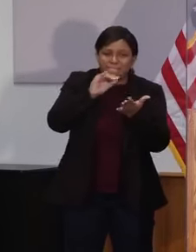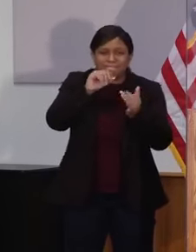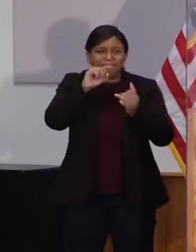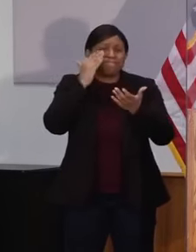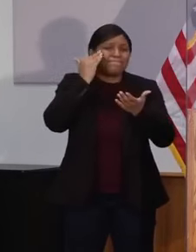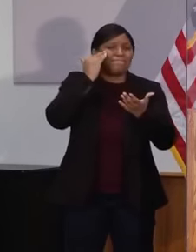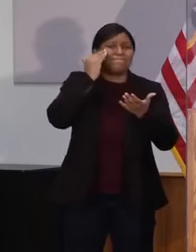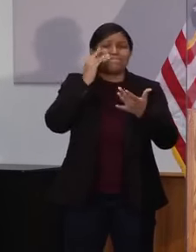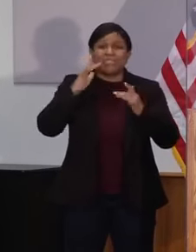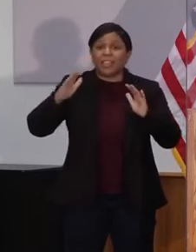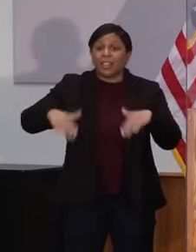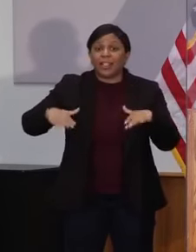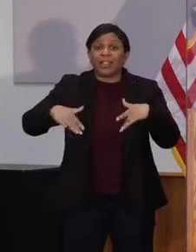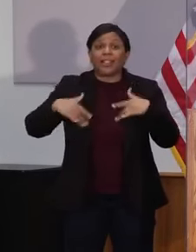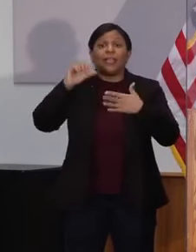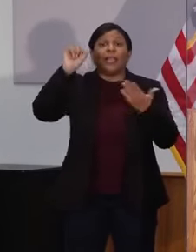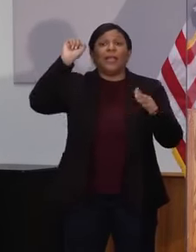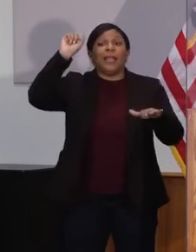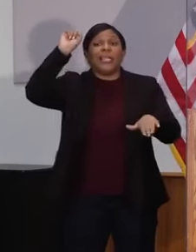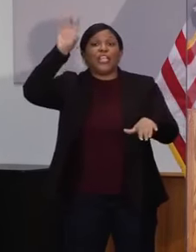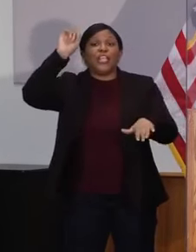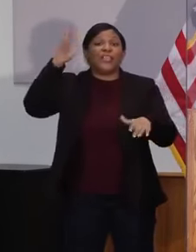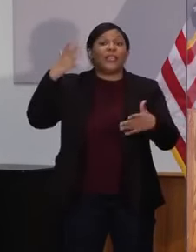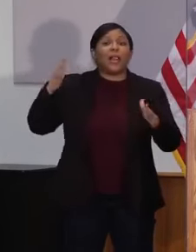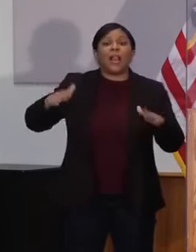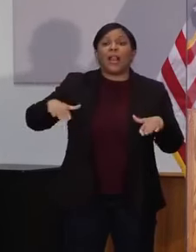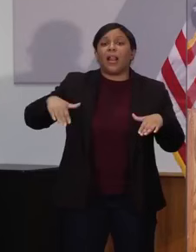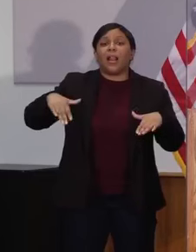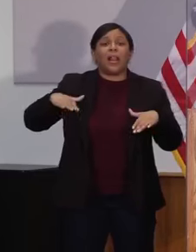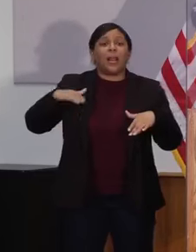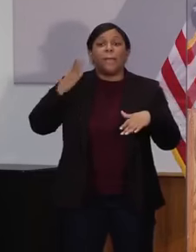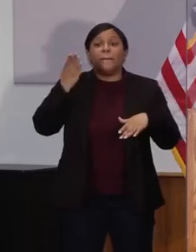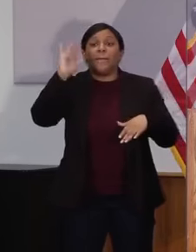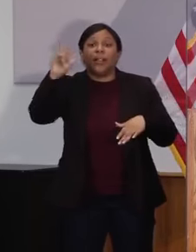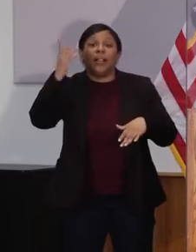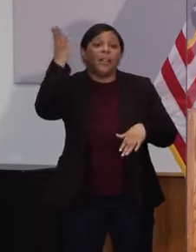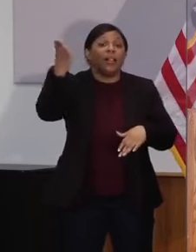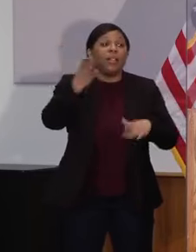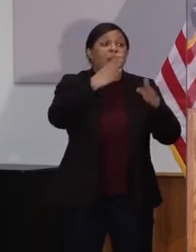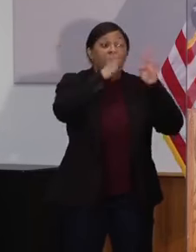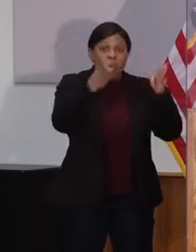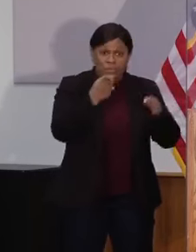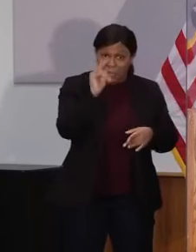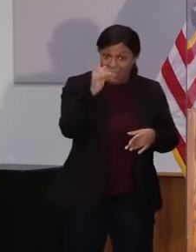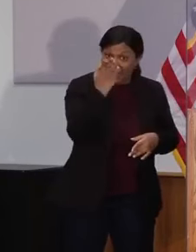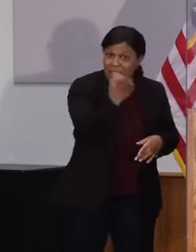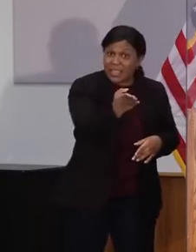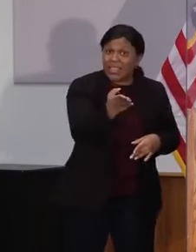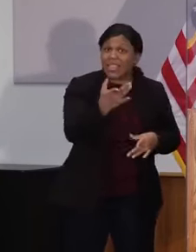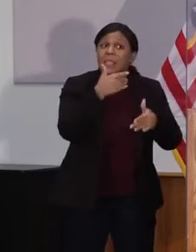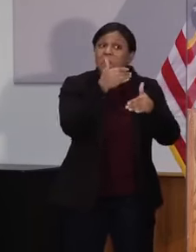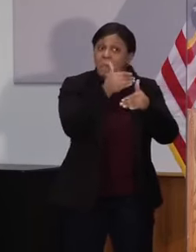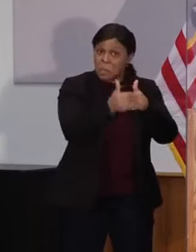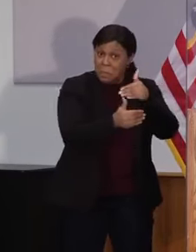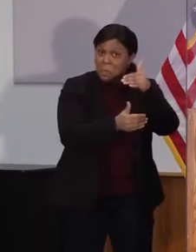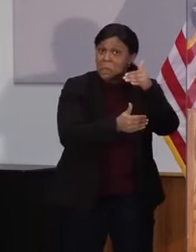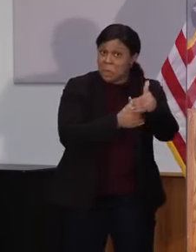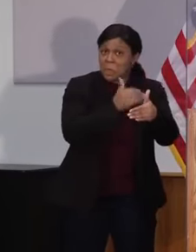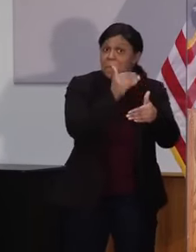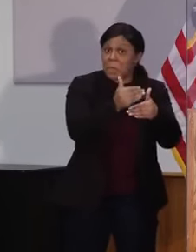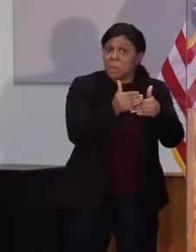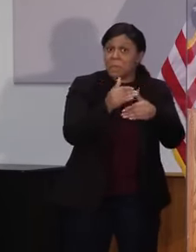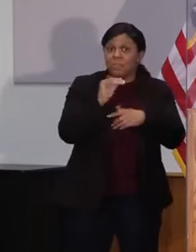there's not a hearing yet. And there's not a bill on in one side. Now, in the House, there is. They're starting to move it. That's the job of the